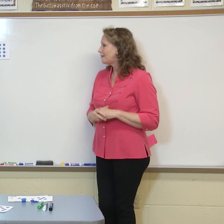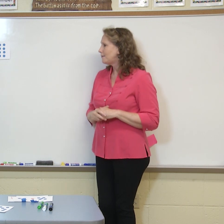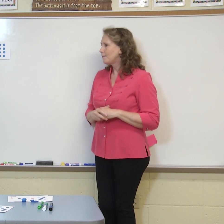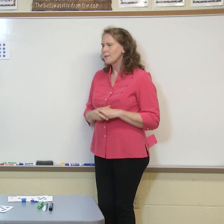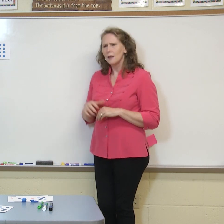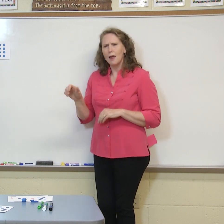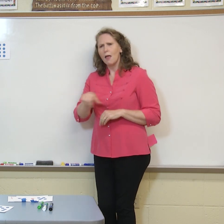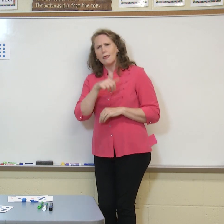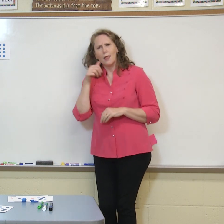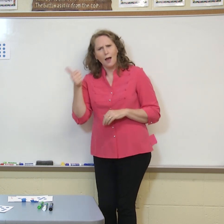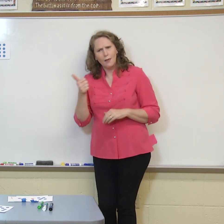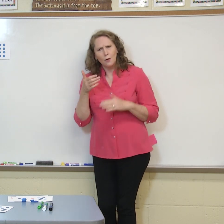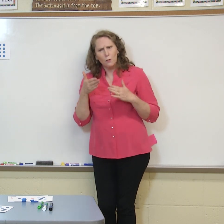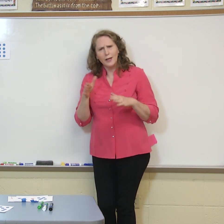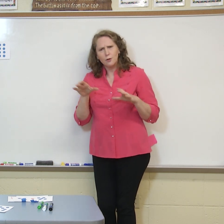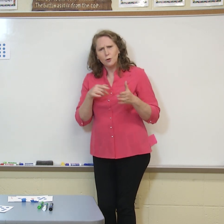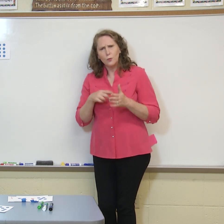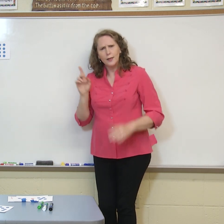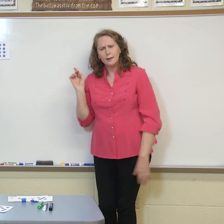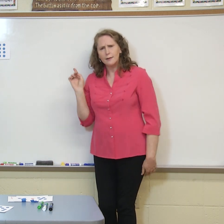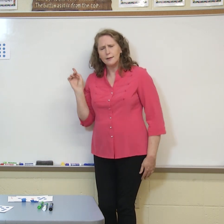Are there any other ways?